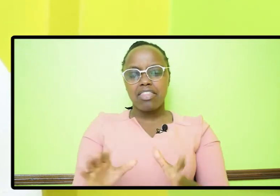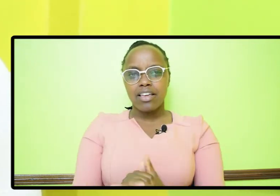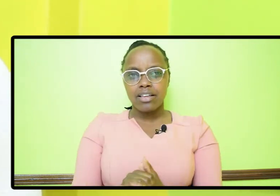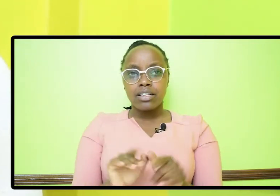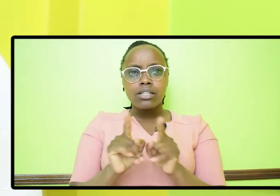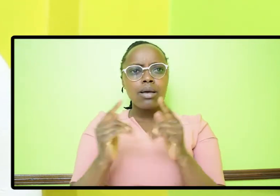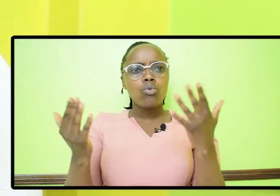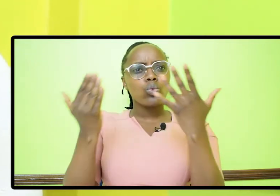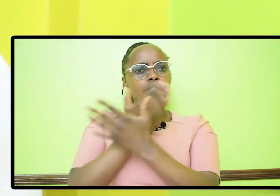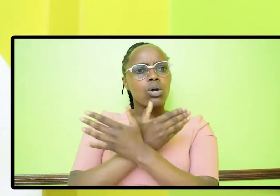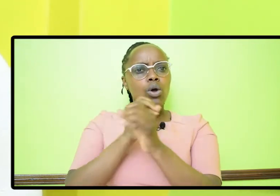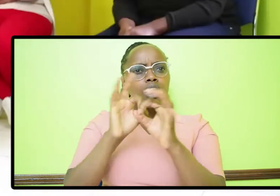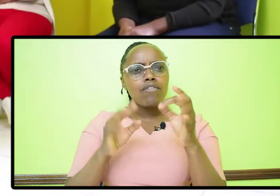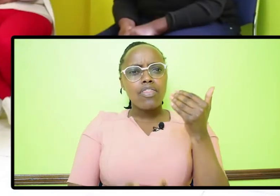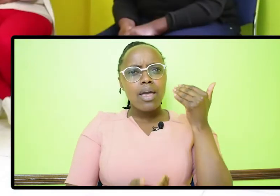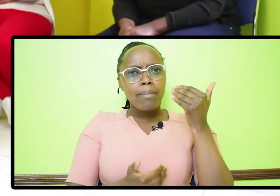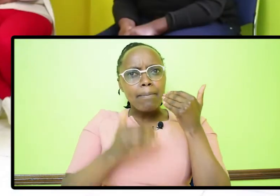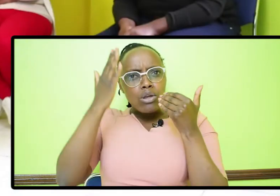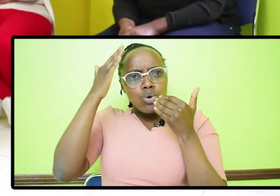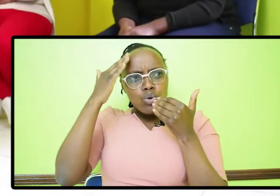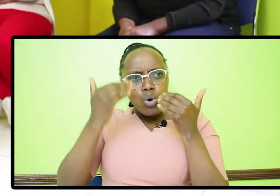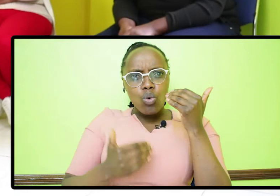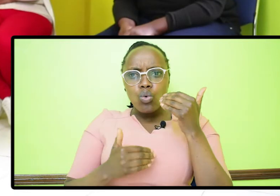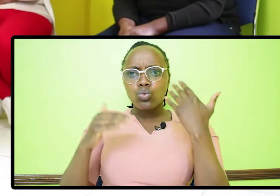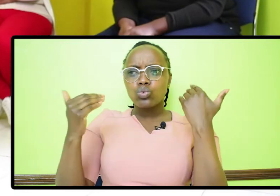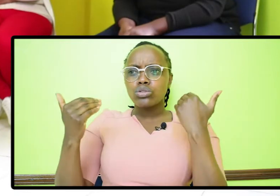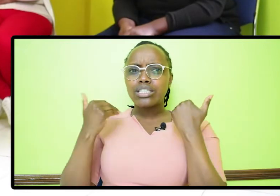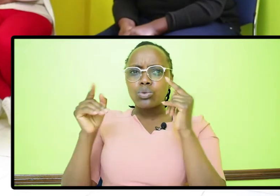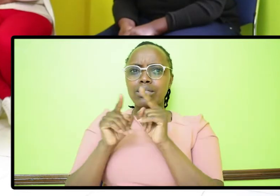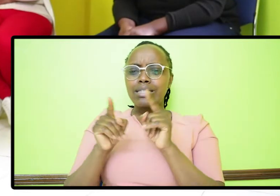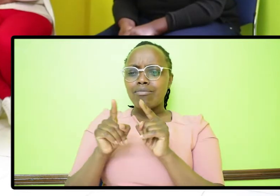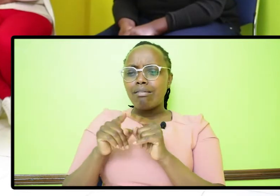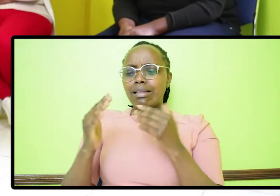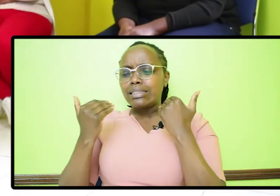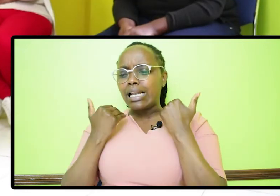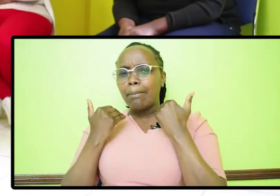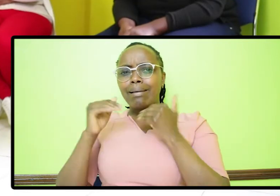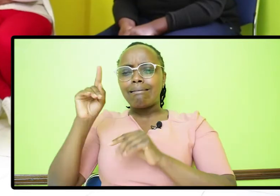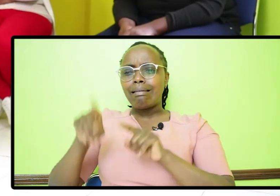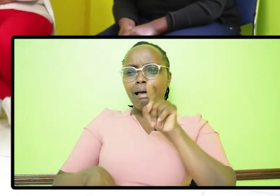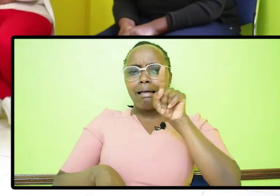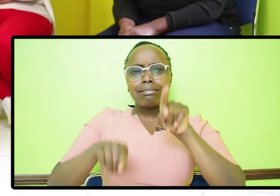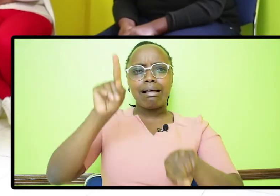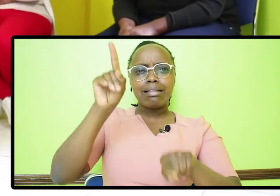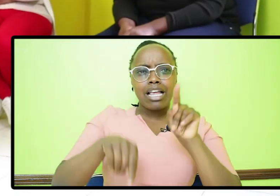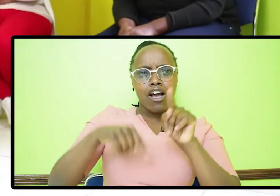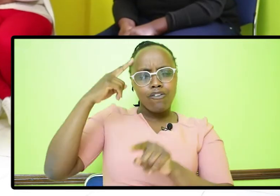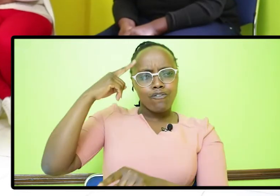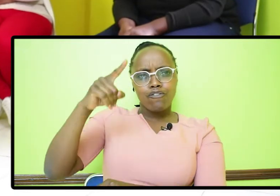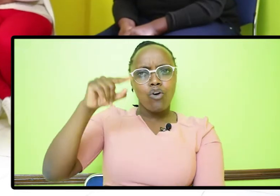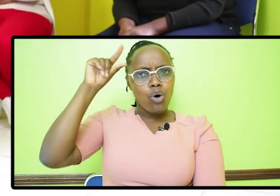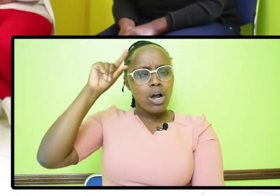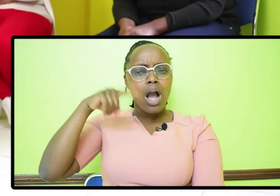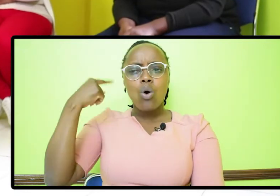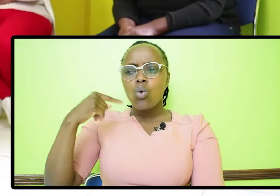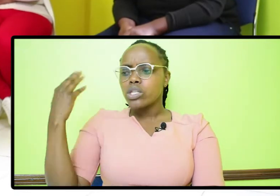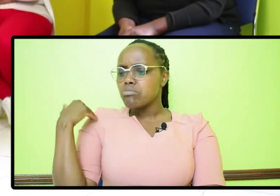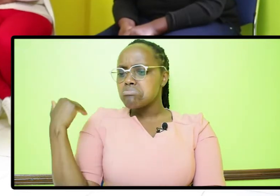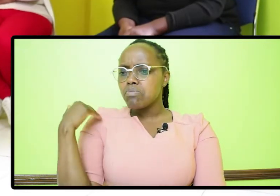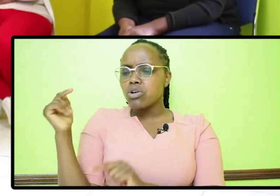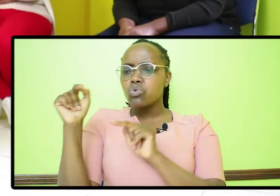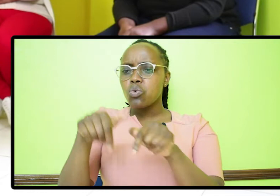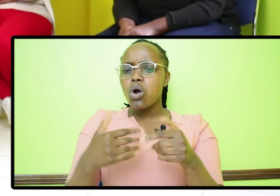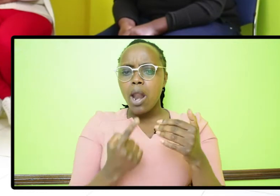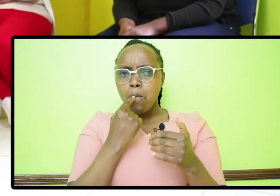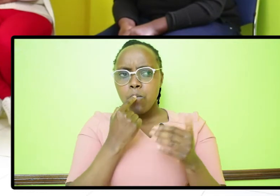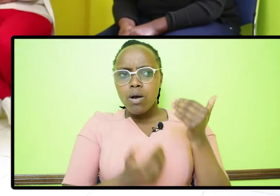easy. And at night, if the baby, you know the way that the baby sleeping patterns change. For her, who was waking